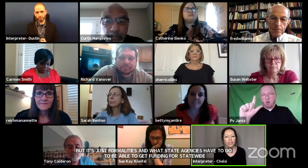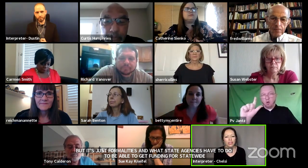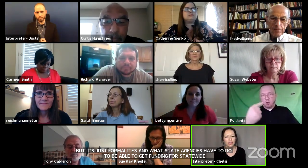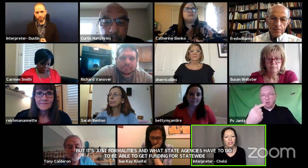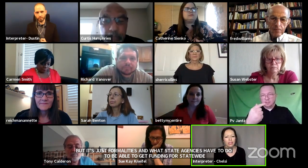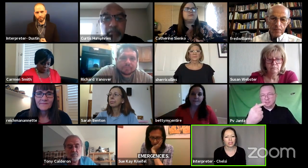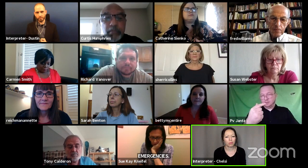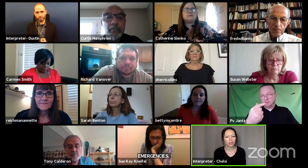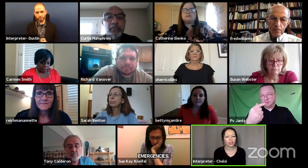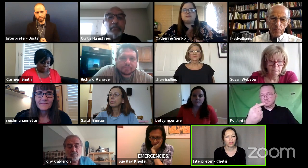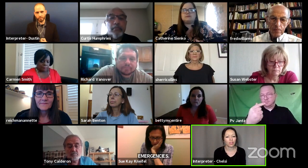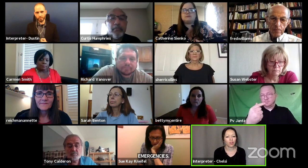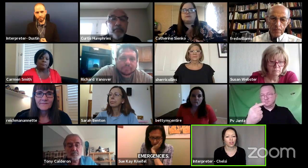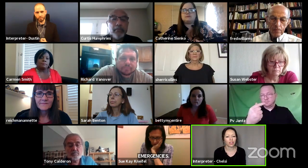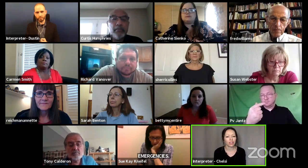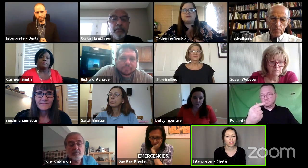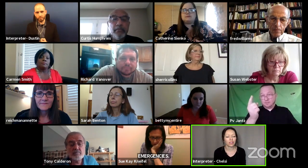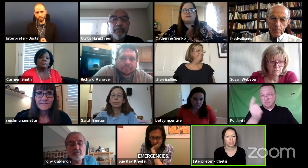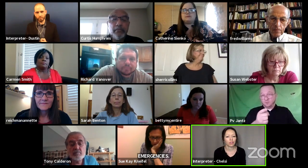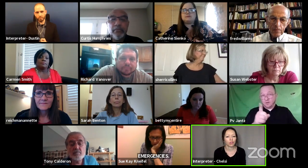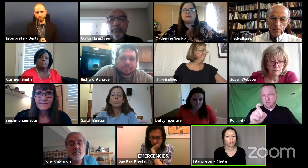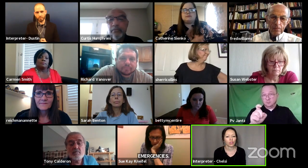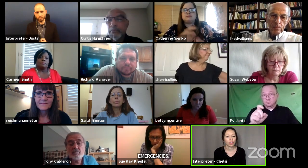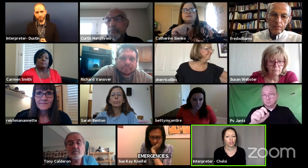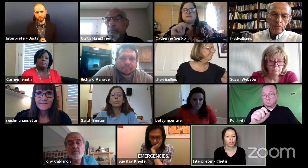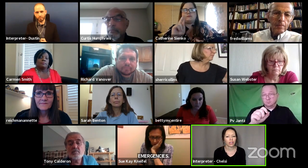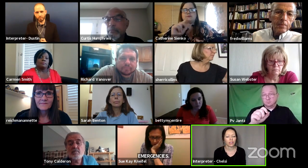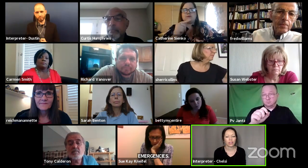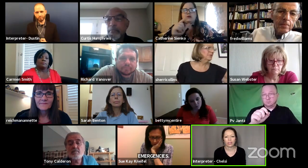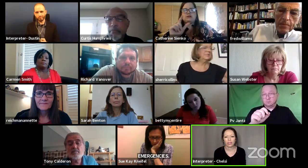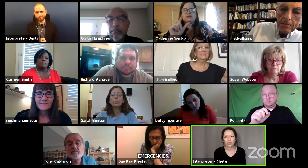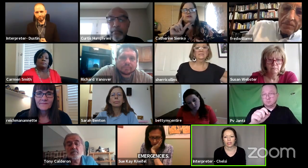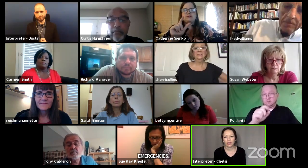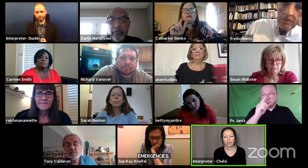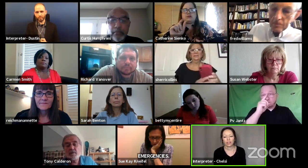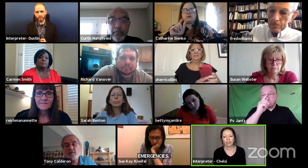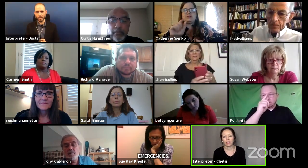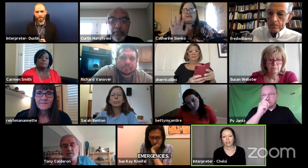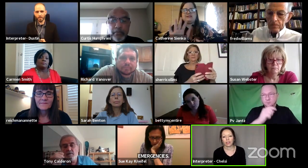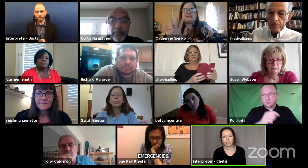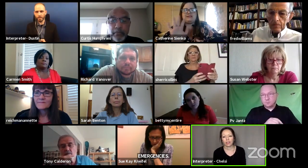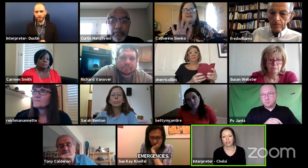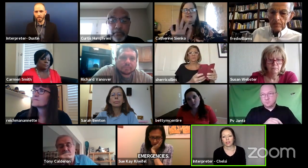which is, I believe it's August, correct?